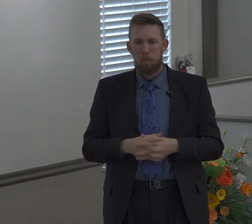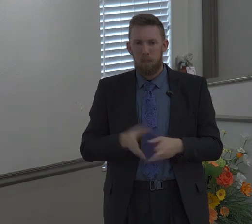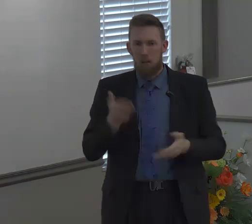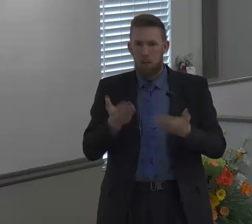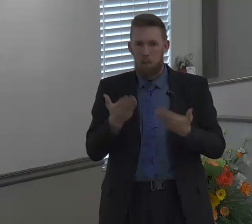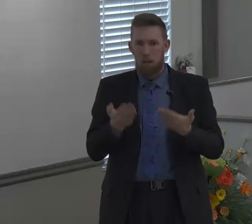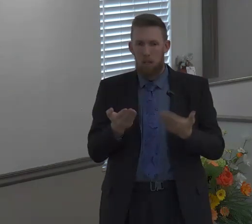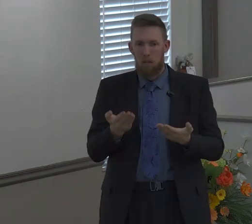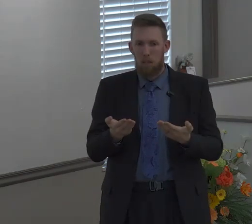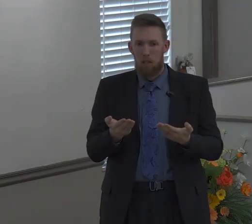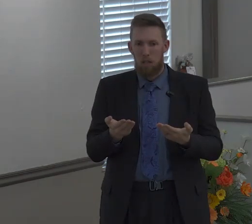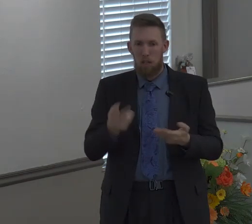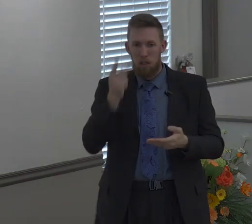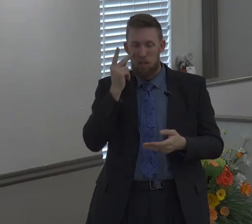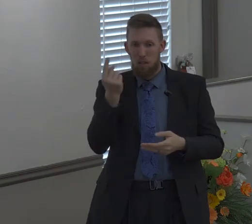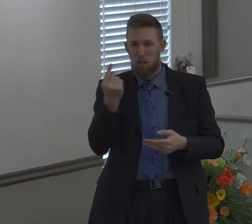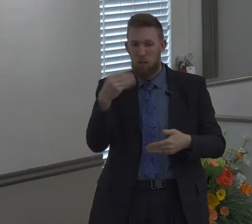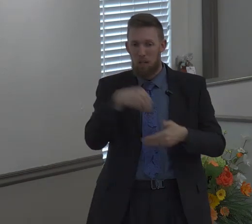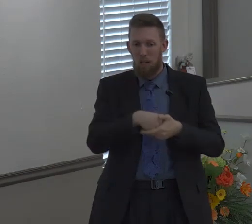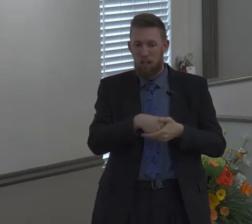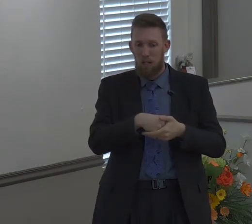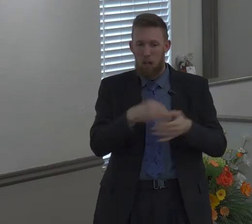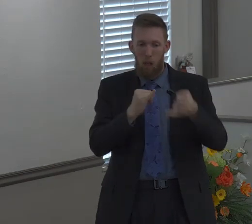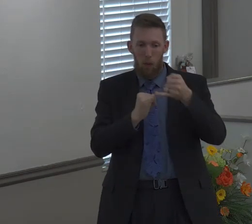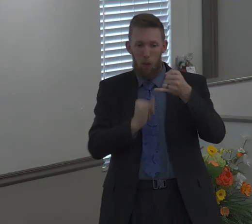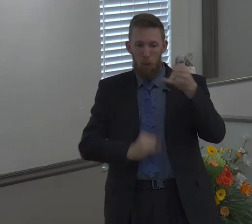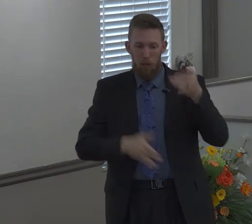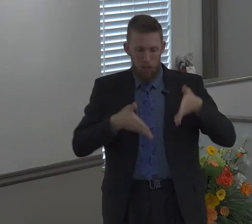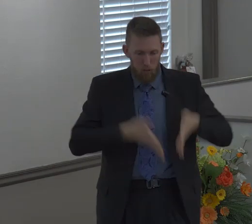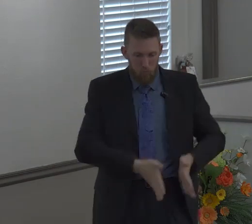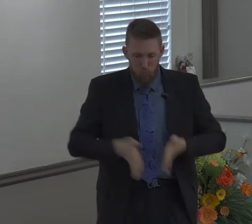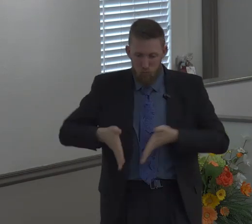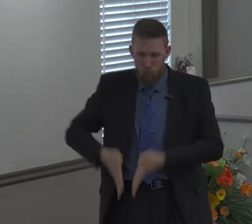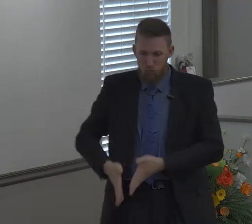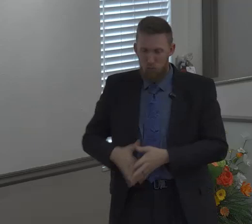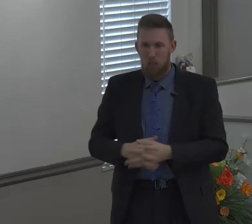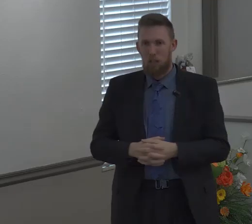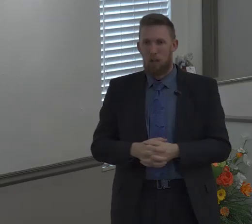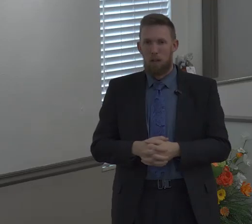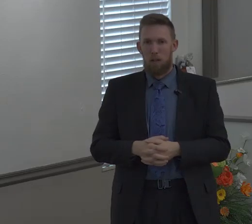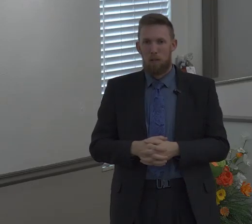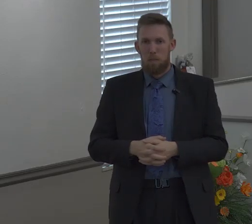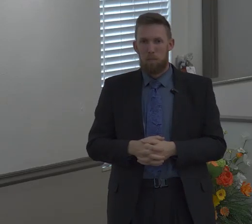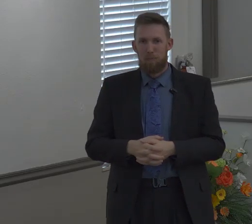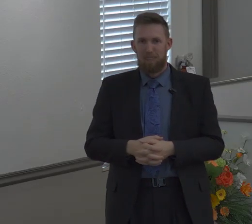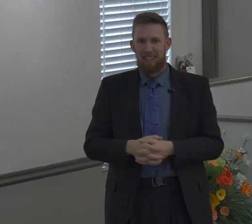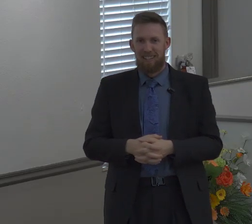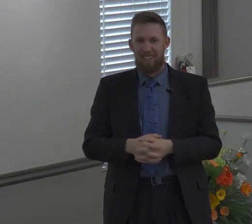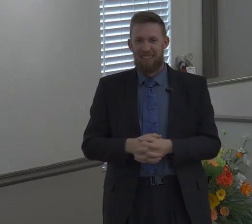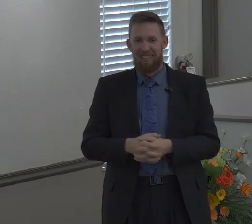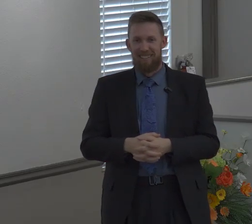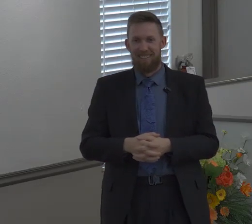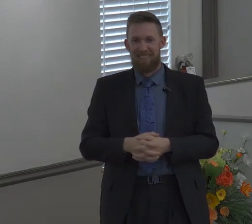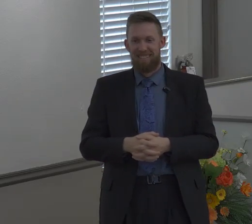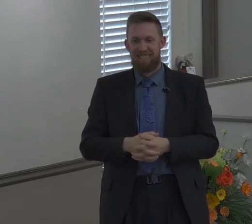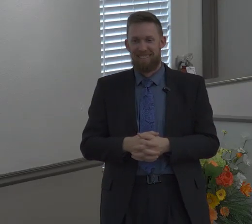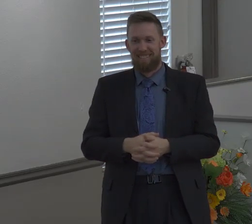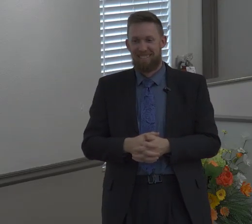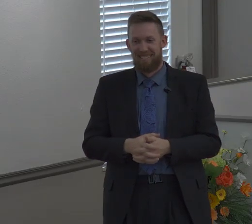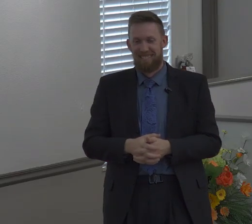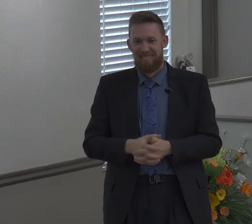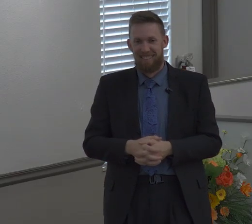platform. And you got some guy, he's got his skinny jeans. And listen, if you've got skinny jeans, fine, wear them. But you know,